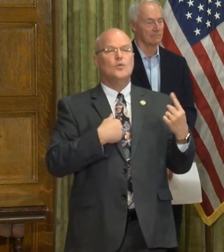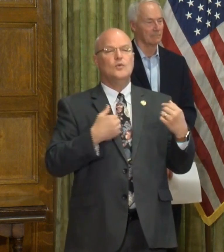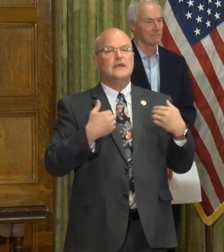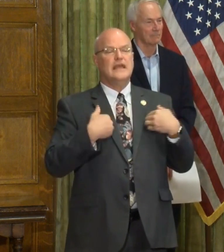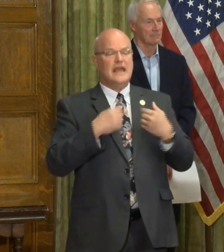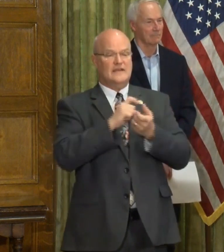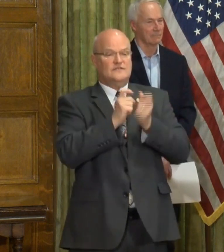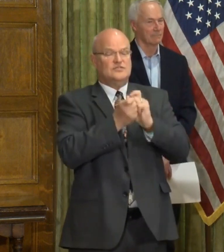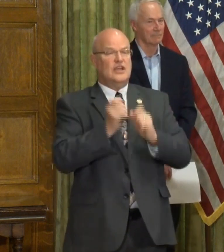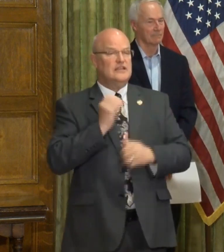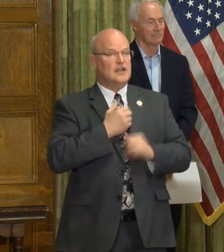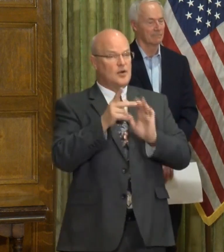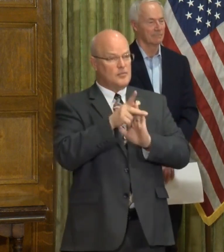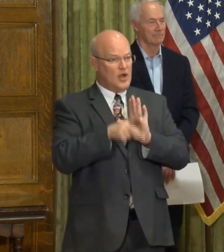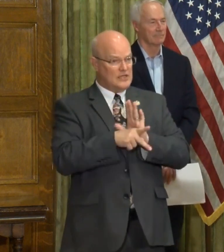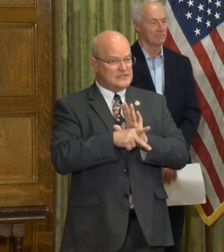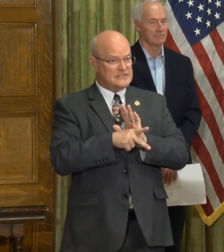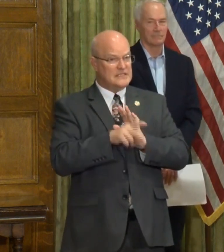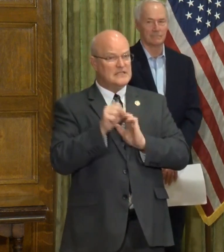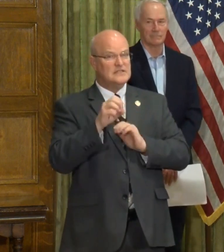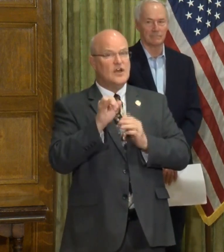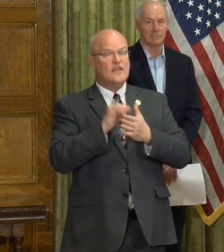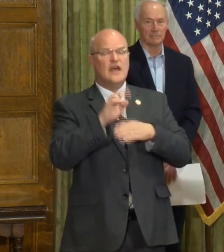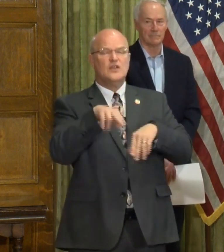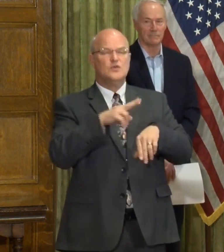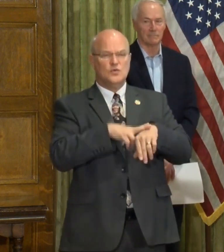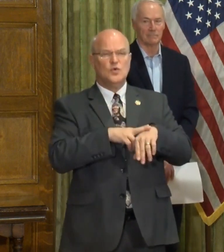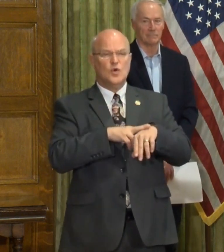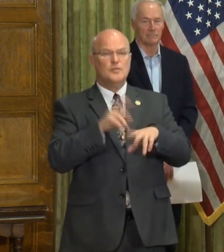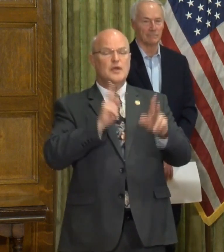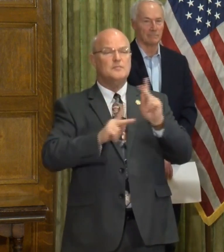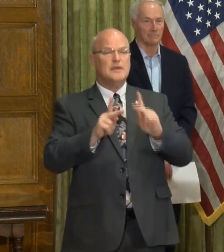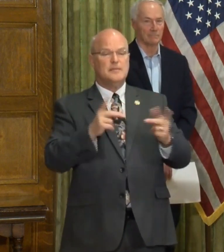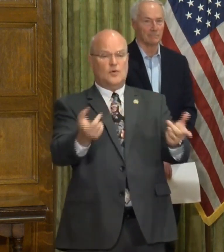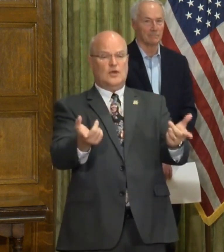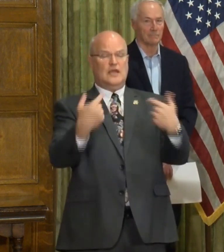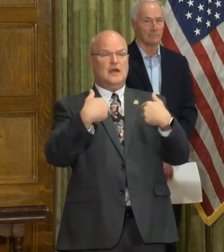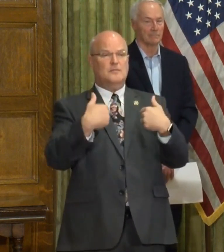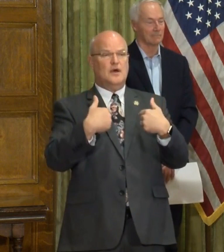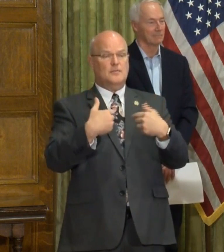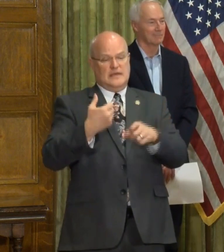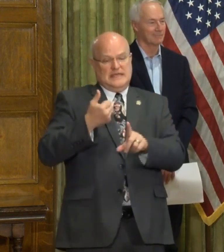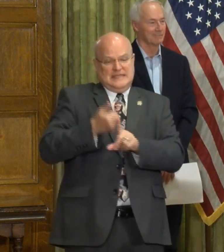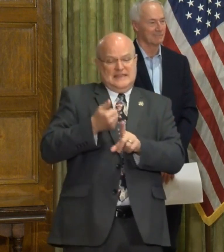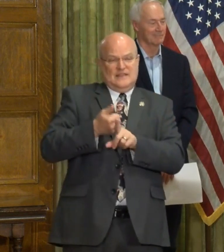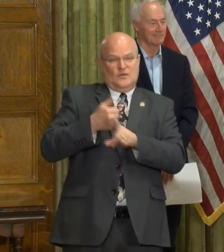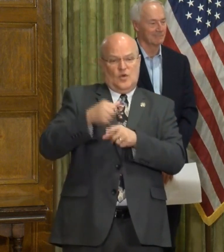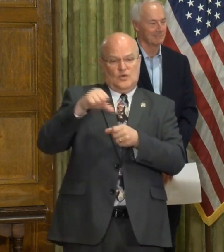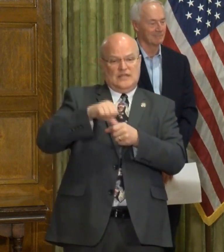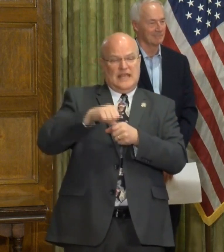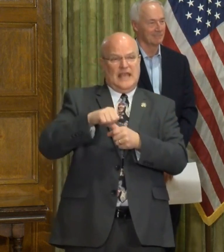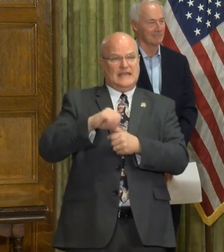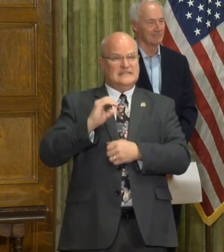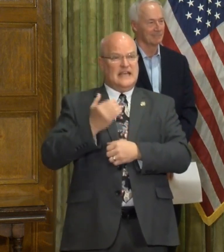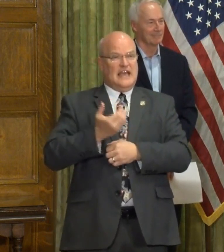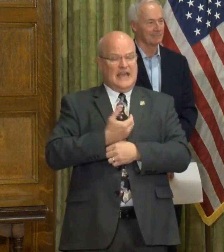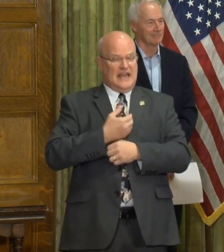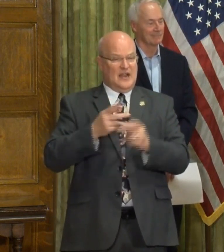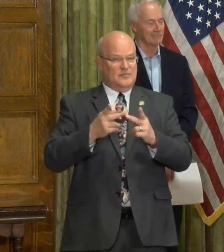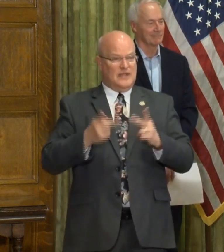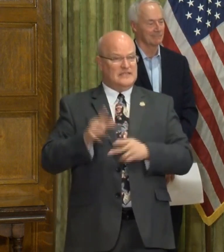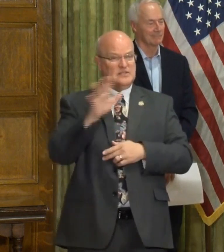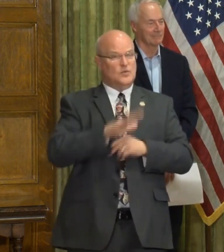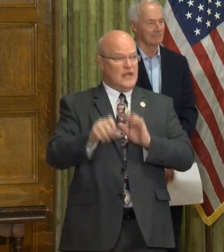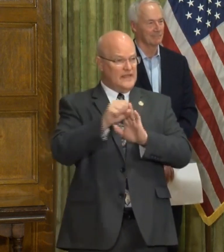We have changed our policy so that normally people would come up and pump their own gas at our